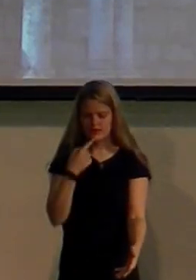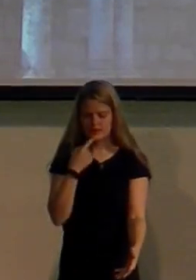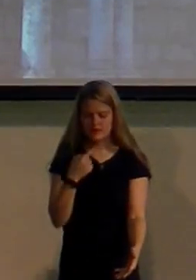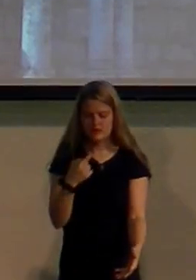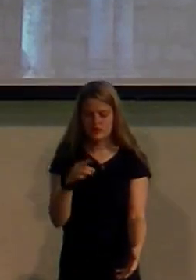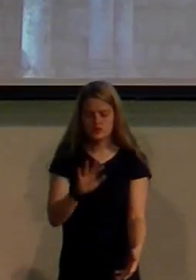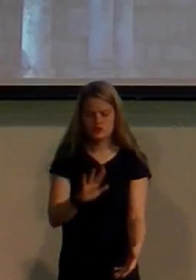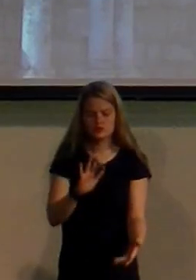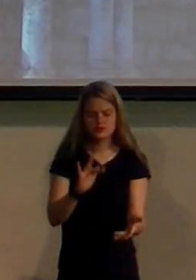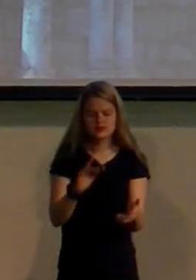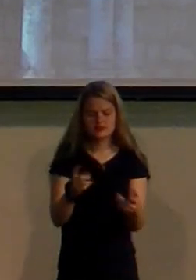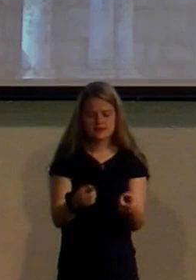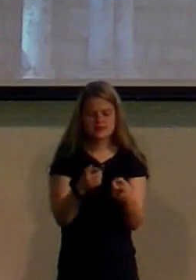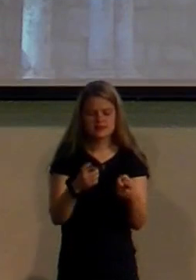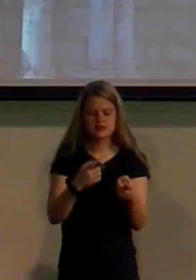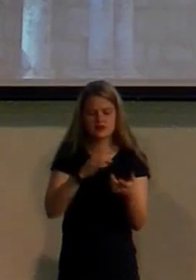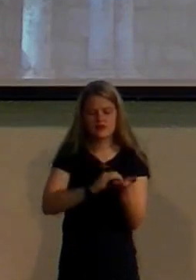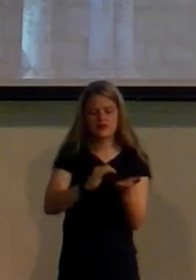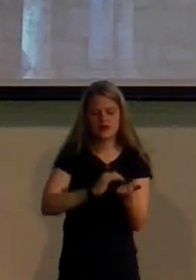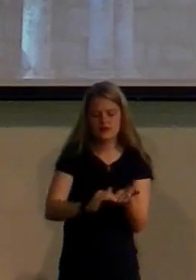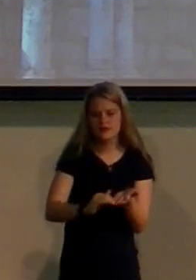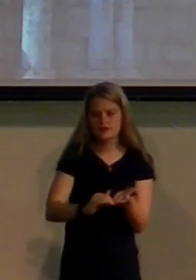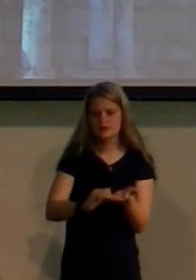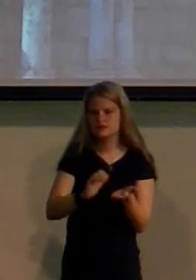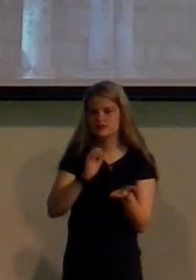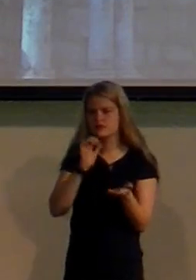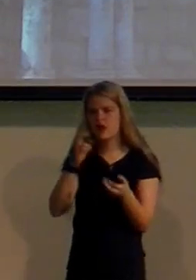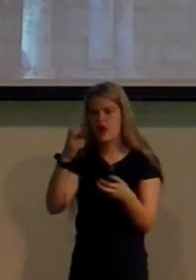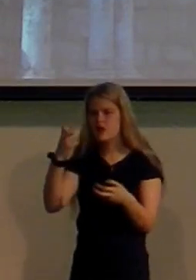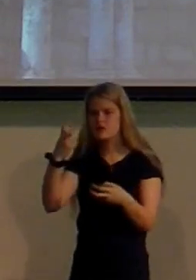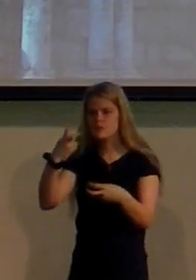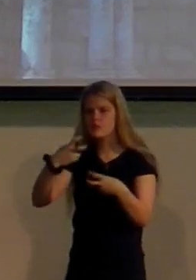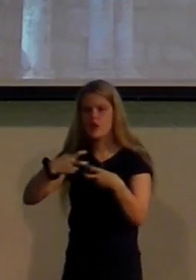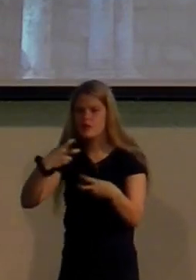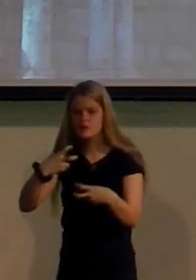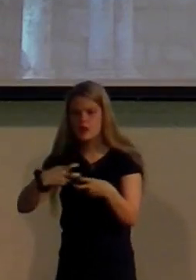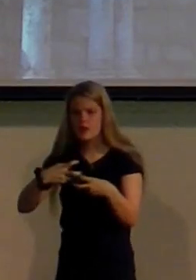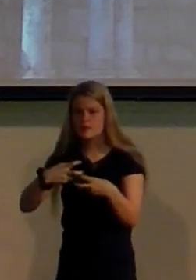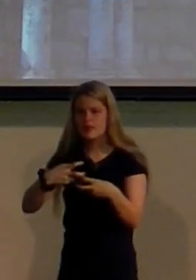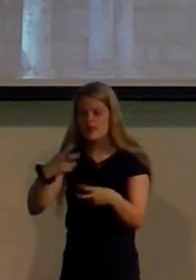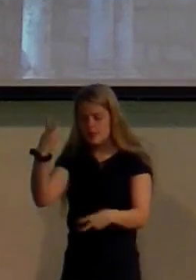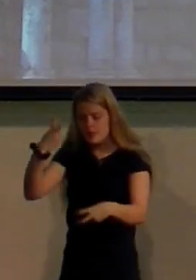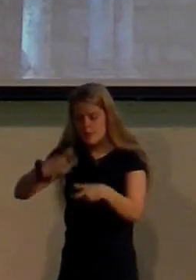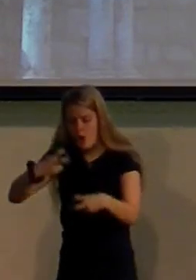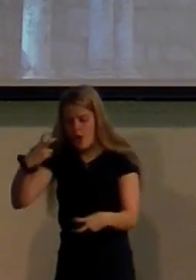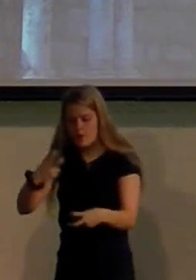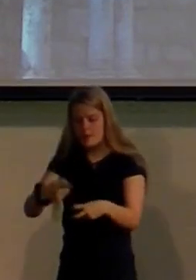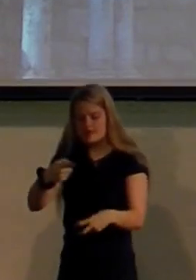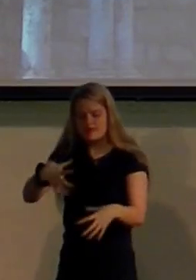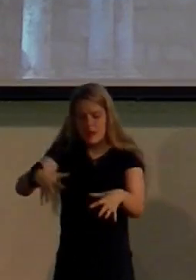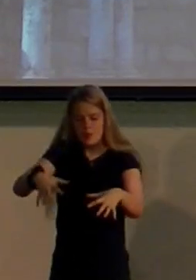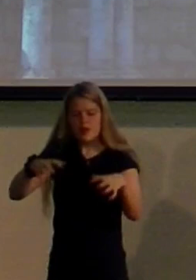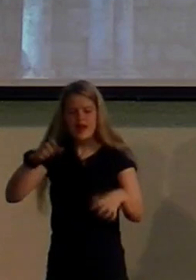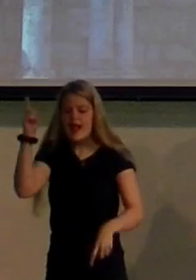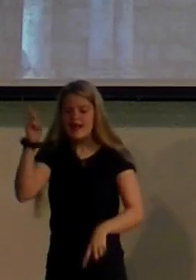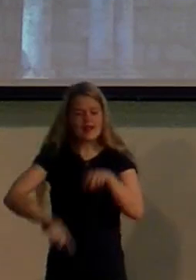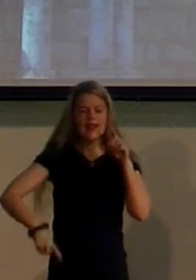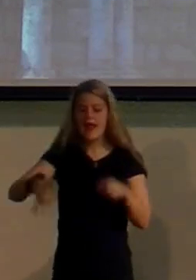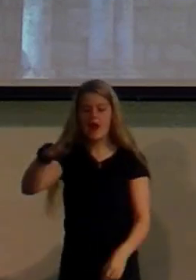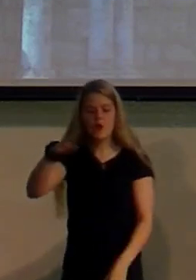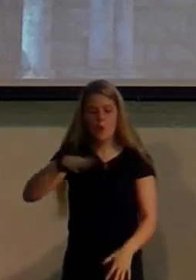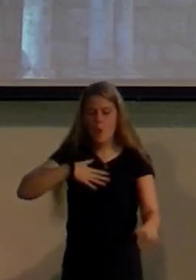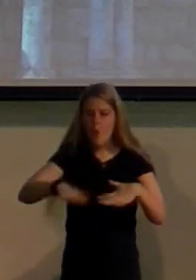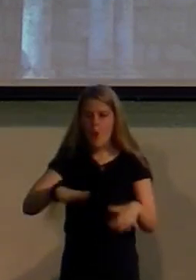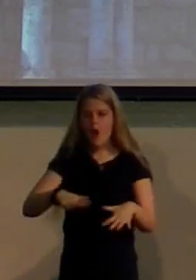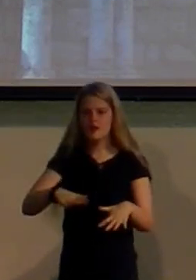makes one say, no, that's not his problem. His problem is that he's paralyzed and he can't walk. But in essence, Jesus is saying